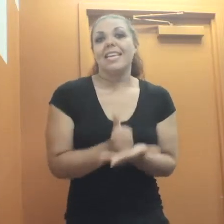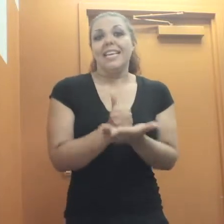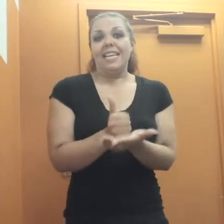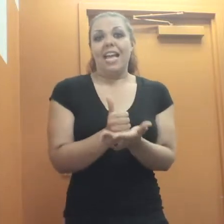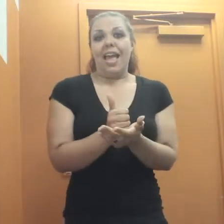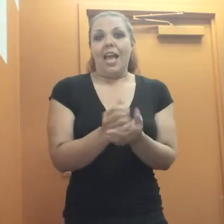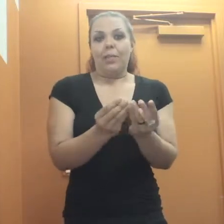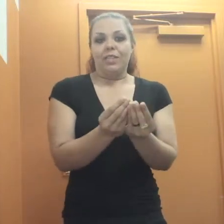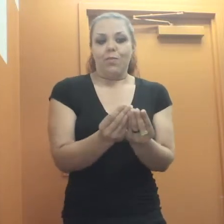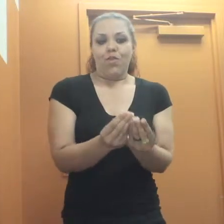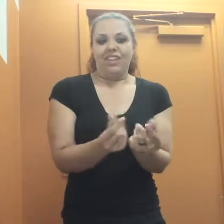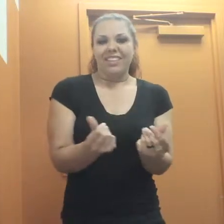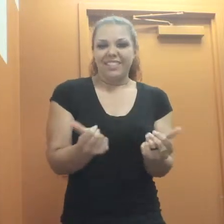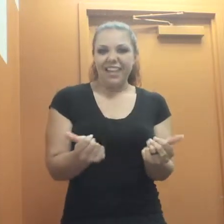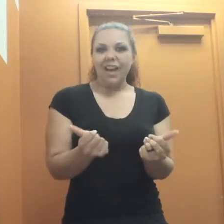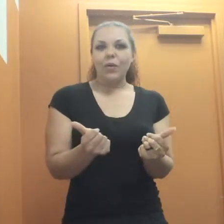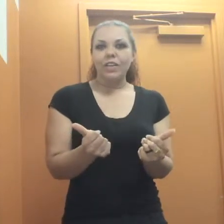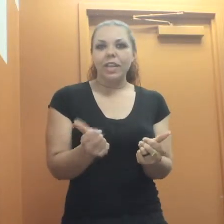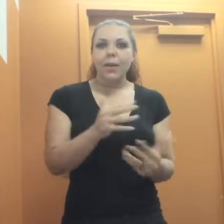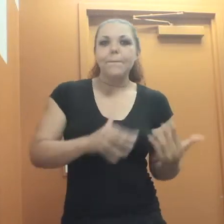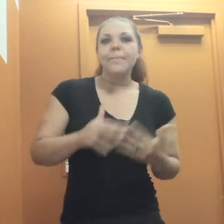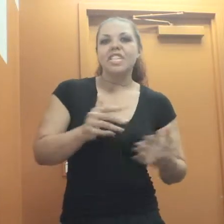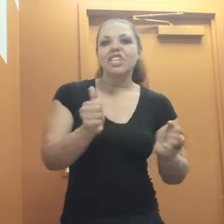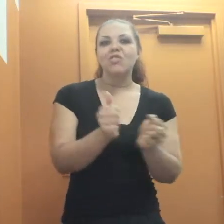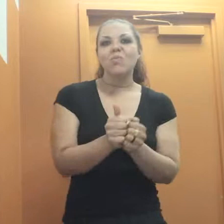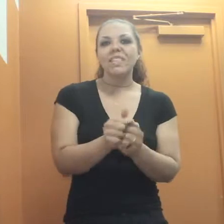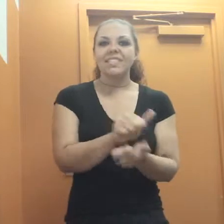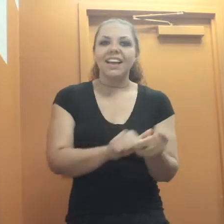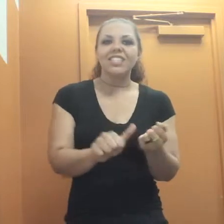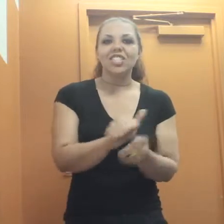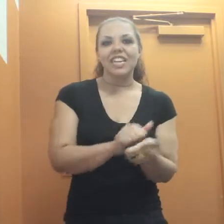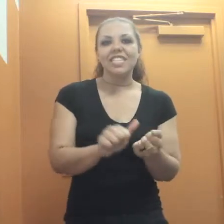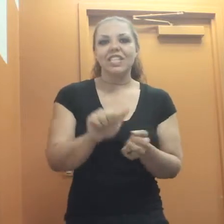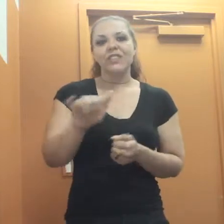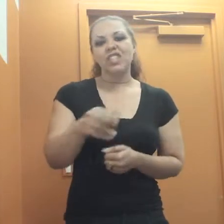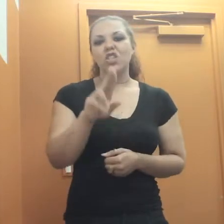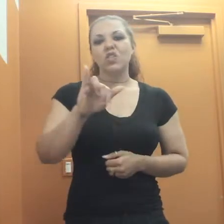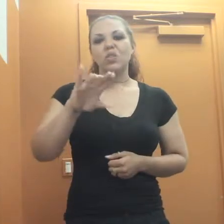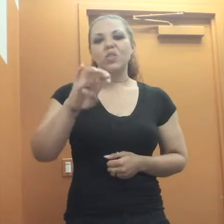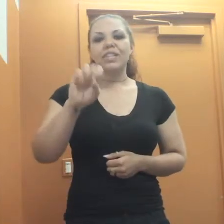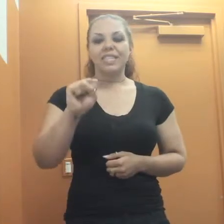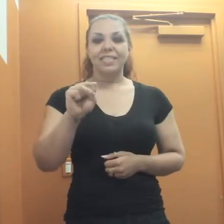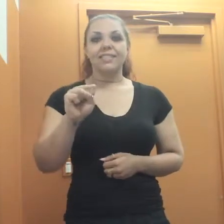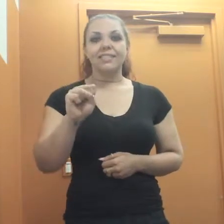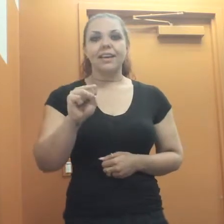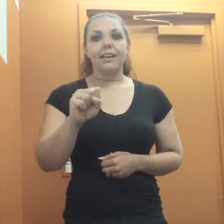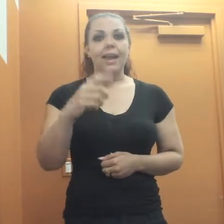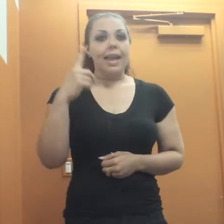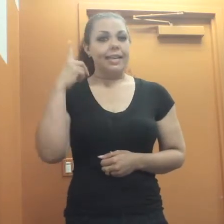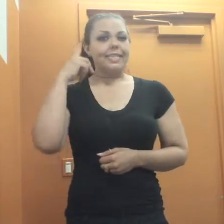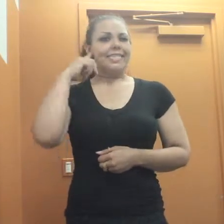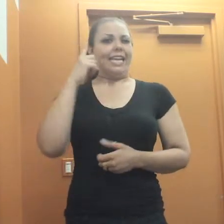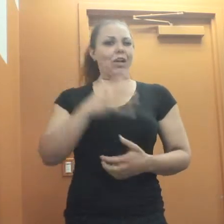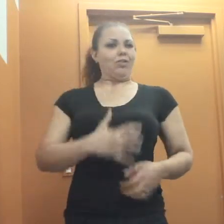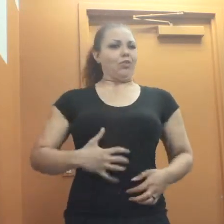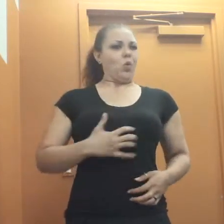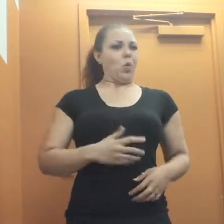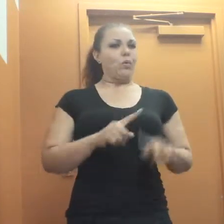mixing it with digestive juices. Sounds a little bit gross, but it's really important. Then the